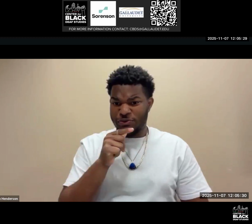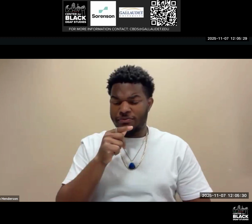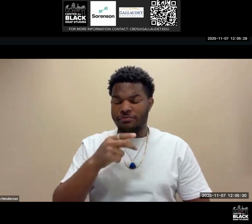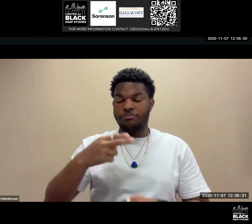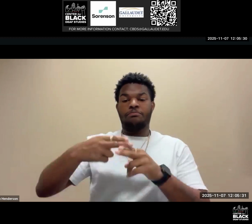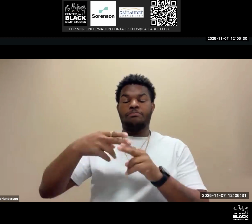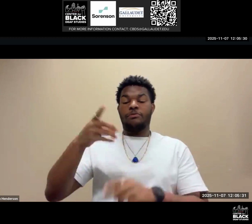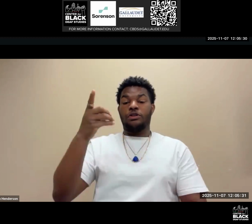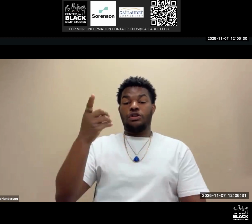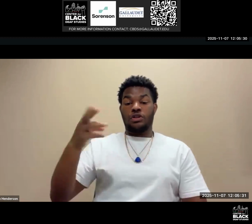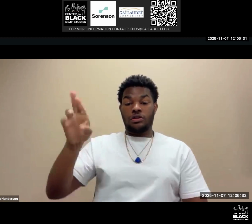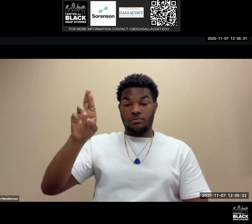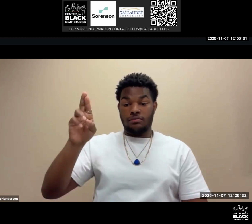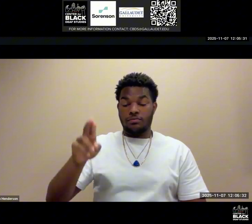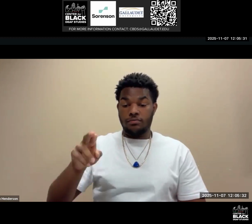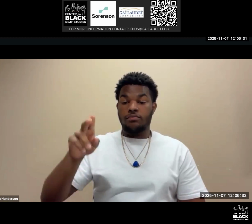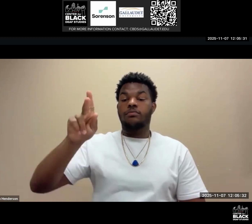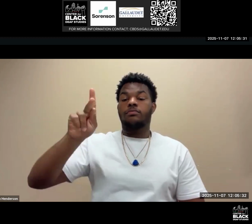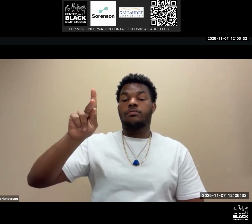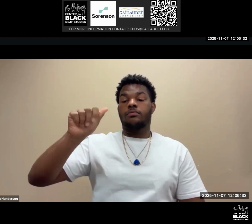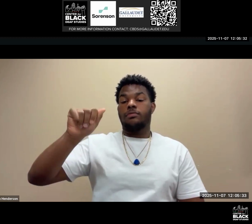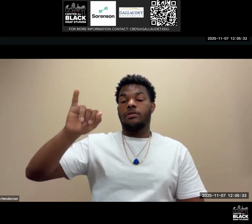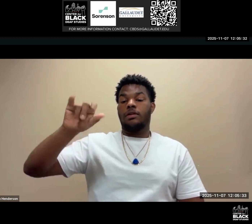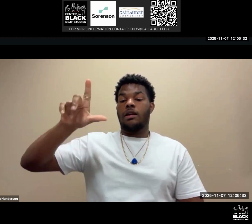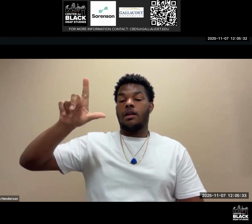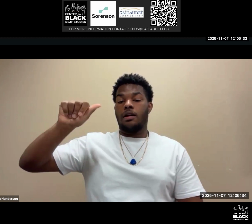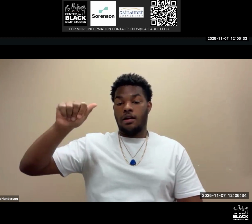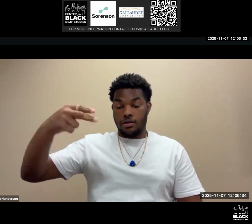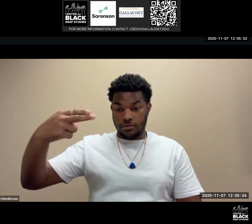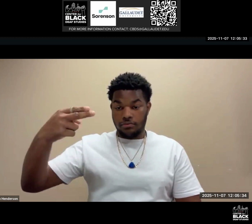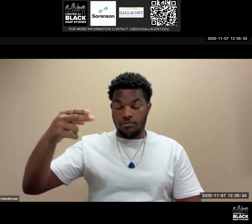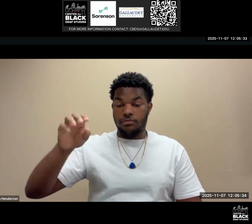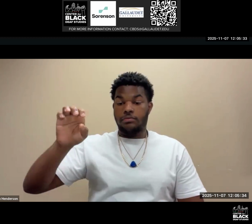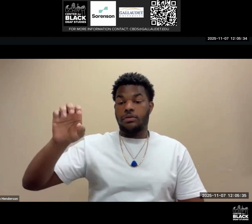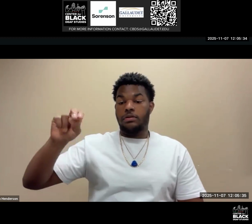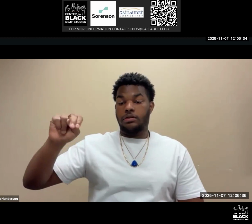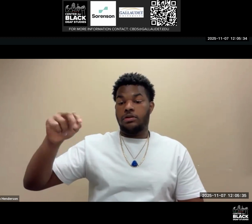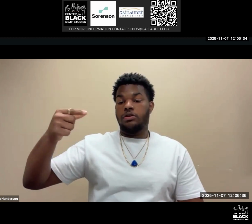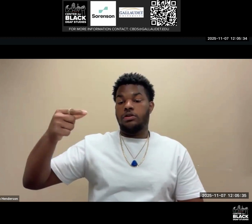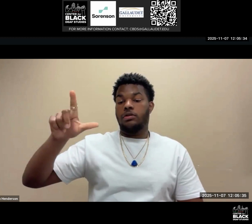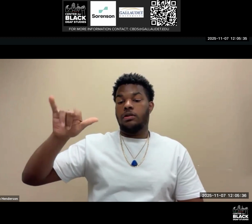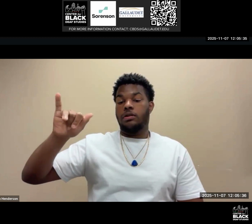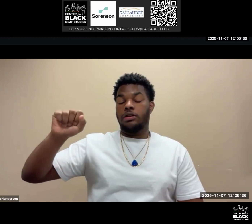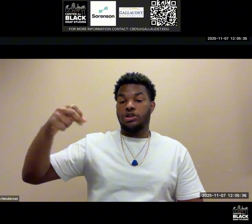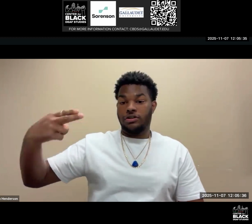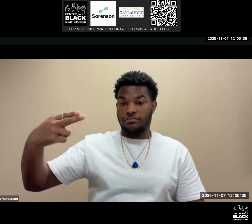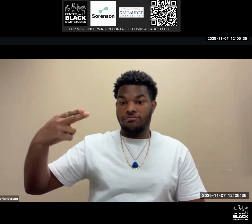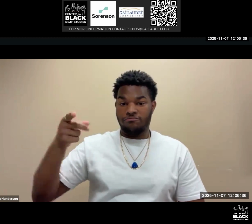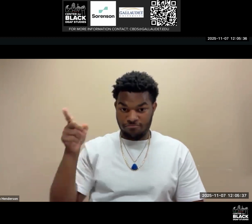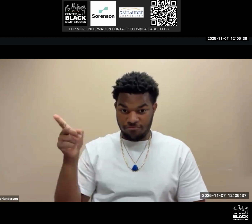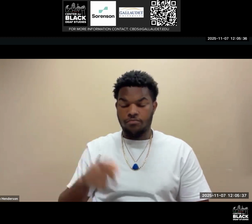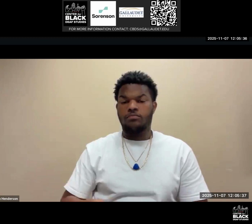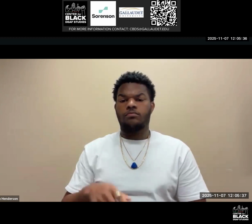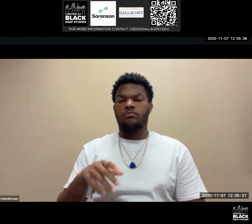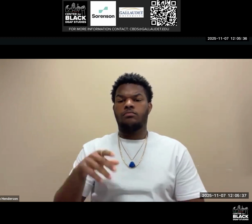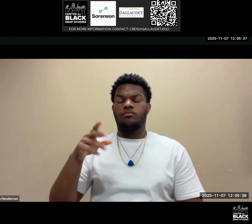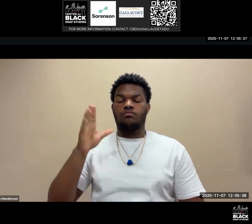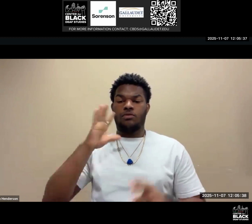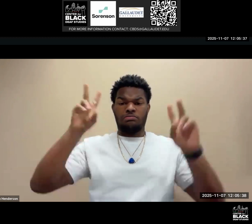upcoming lectures that we have that are part of the series. We have Dr. Akila M.